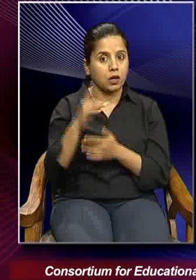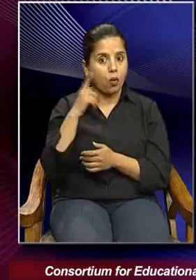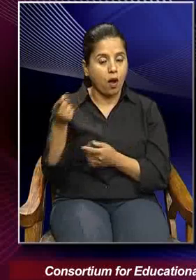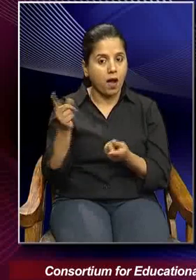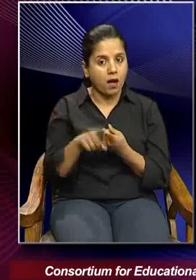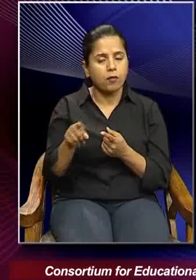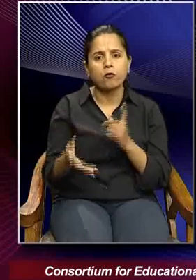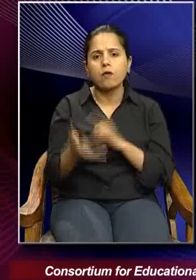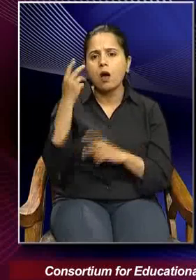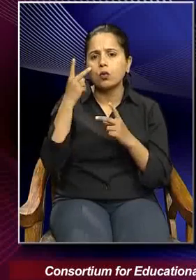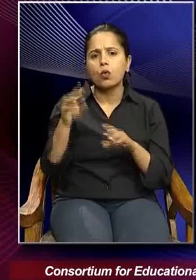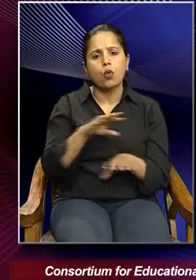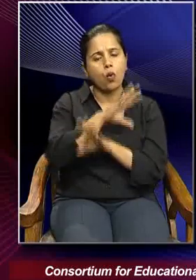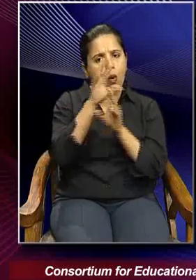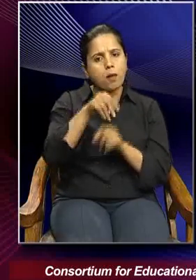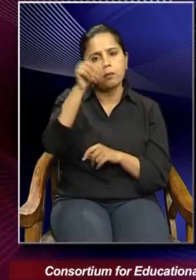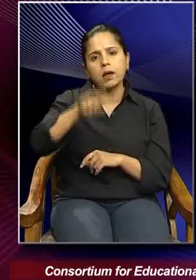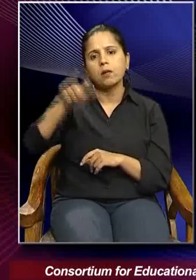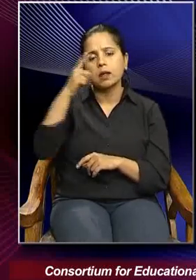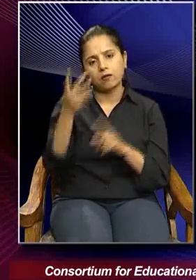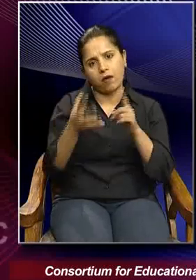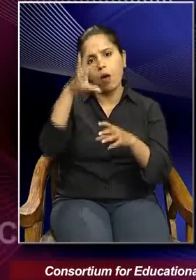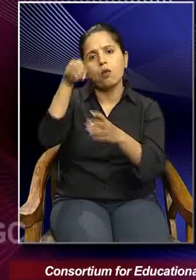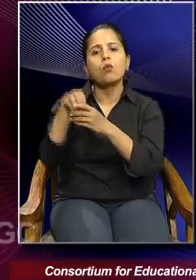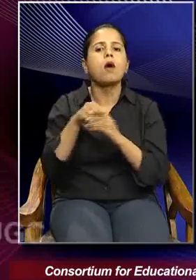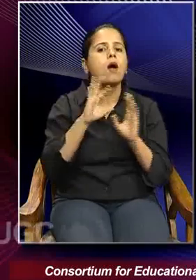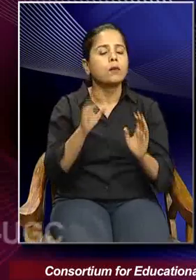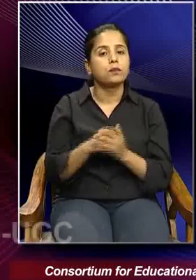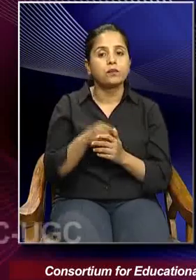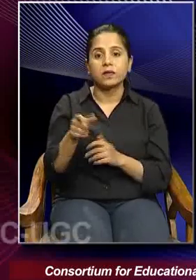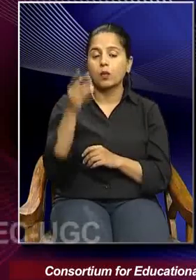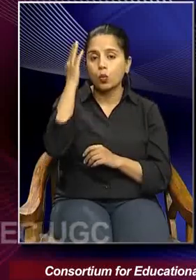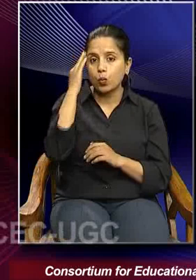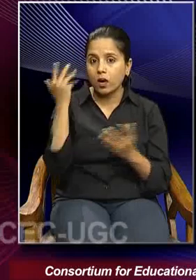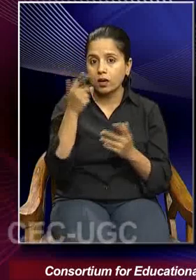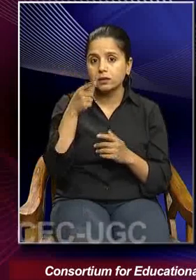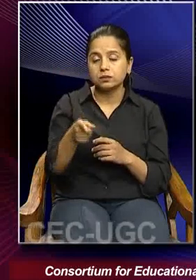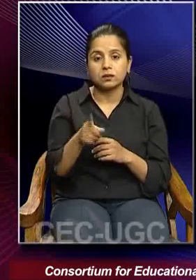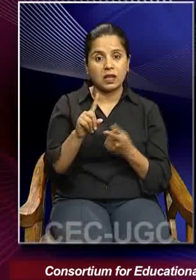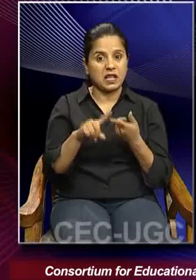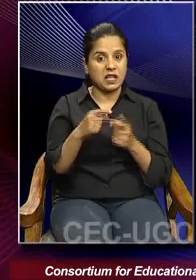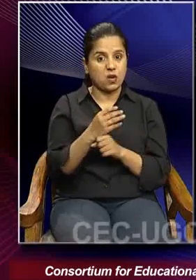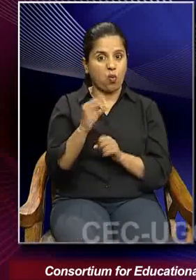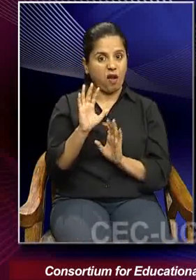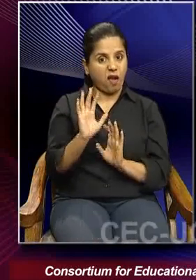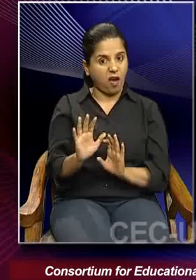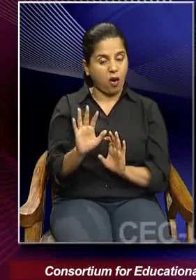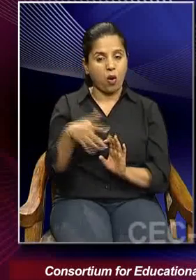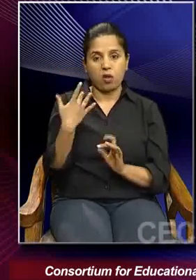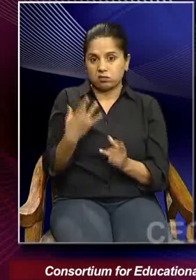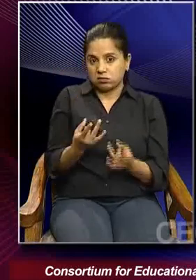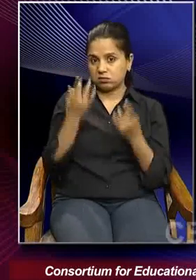it is found in all the individuals. And it is because of this ego or the